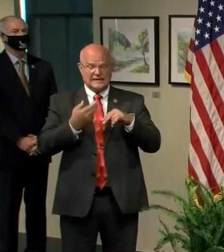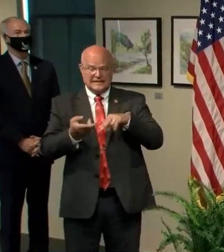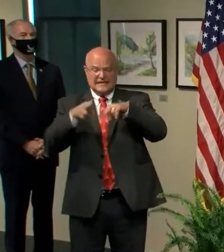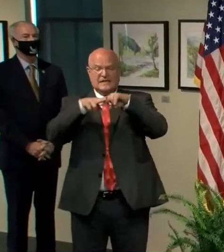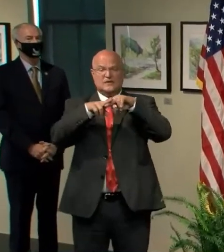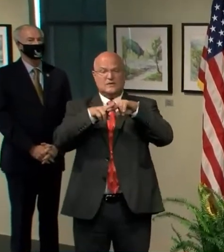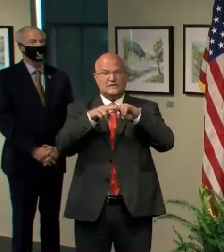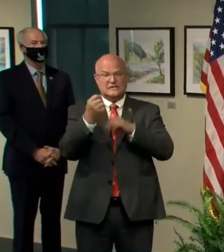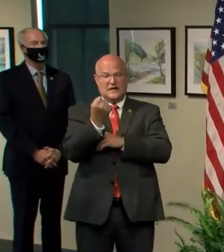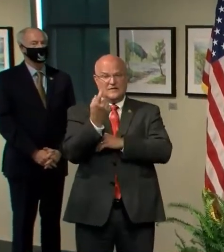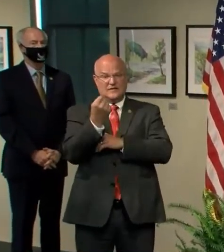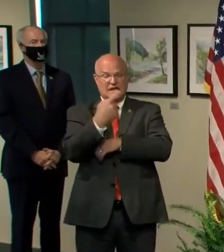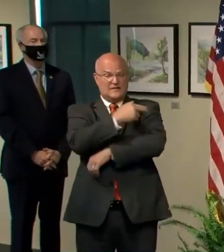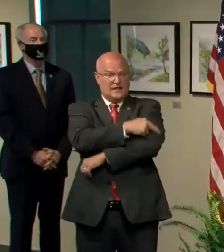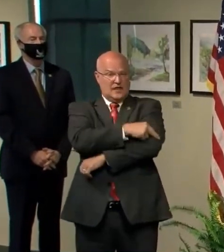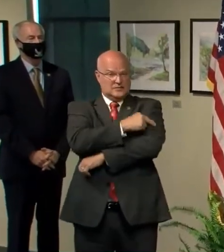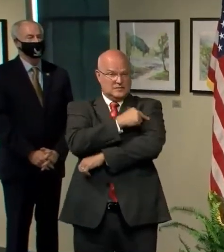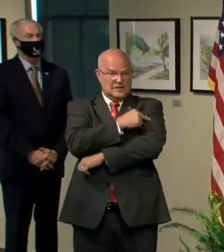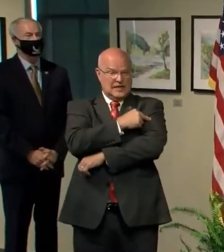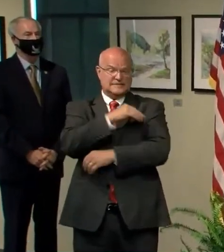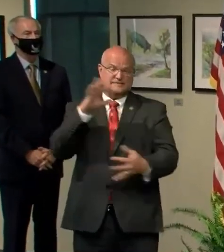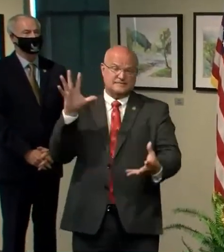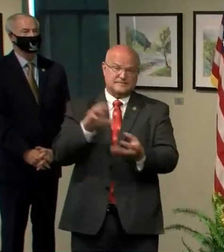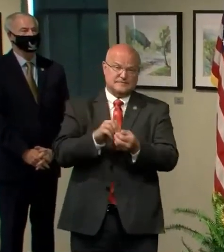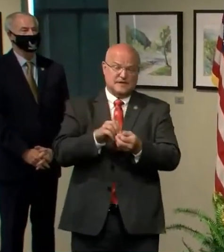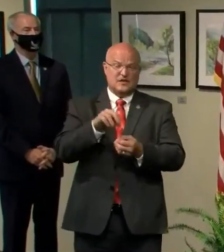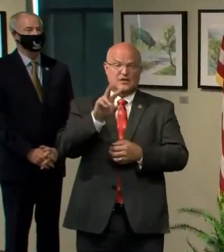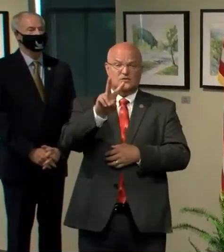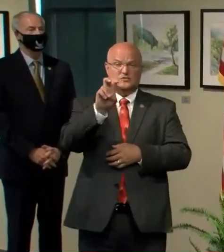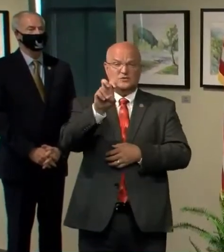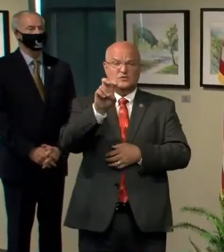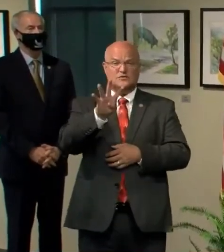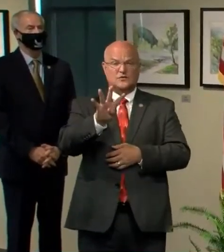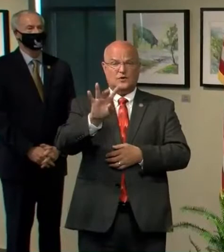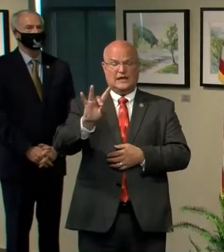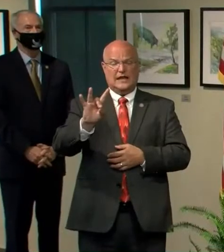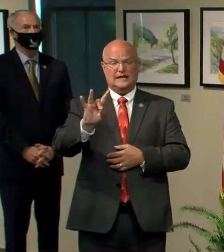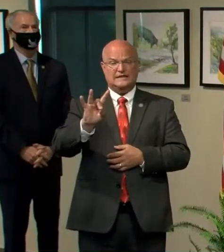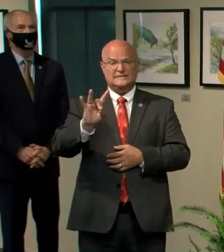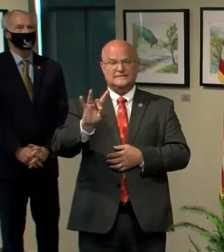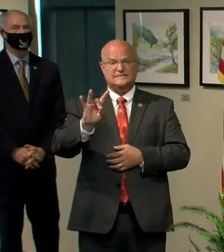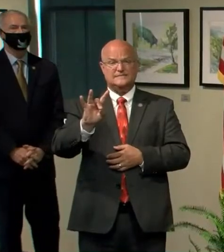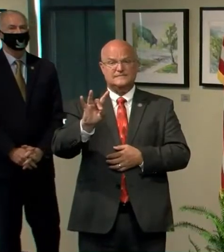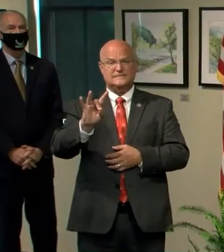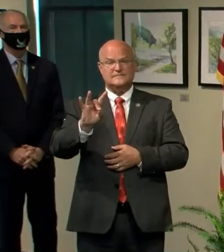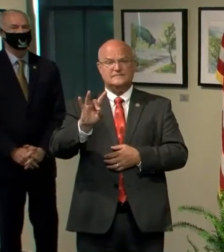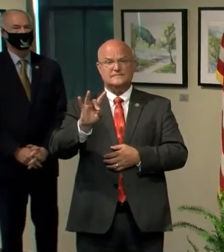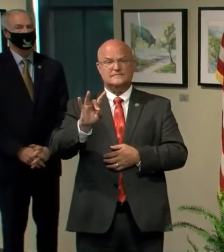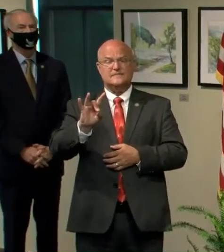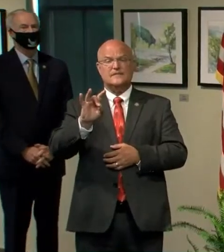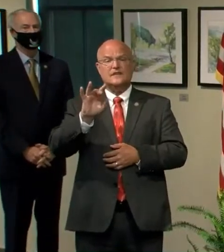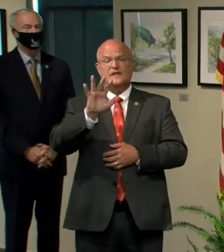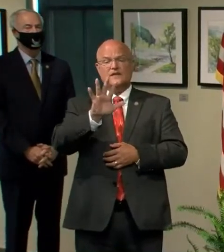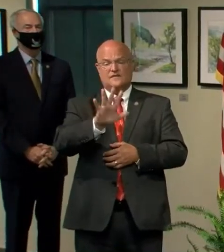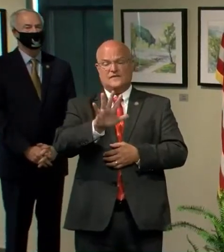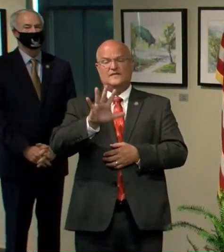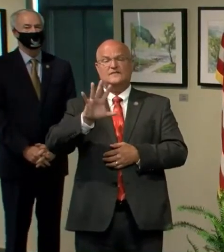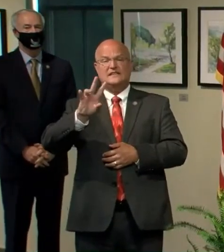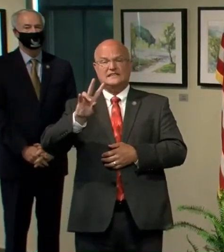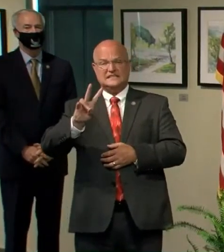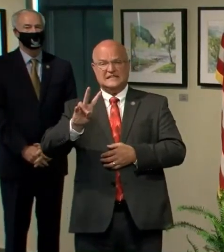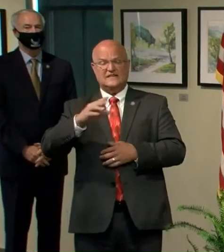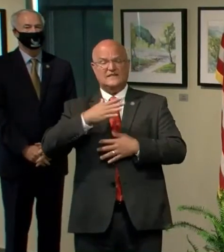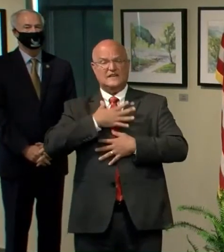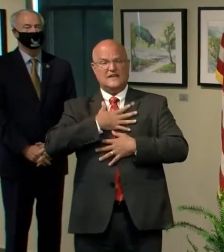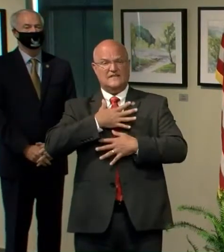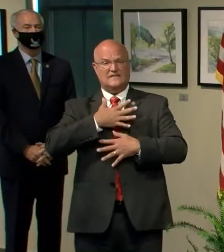increase of 11 hospitalized for a total of 248. We have 57 currently on a